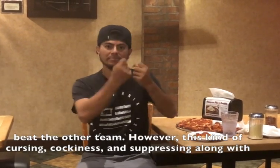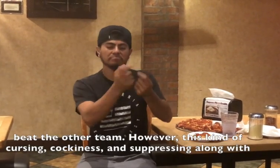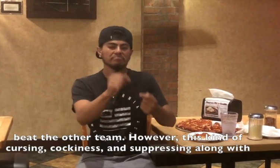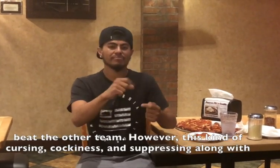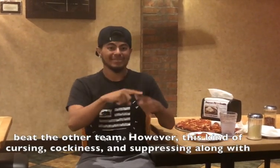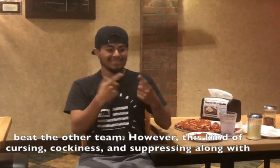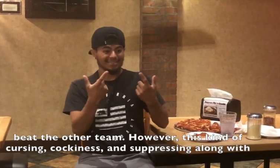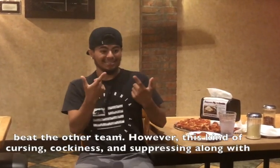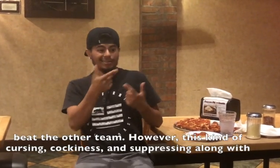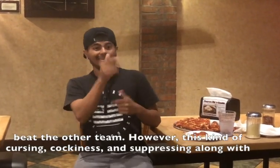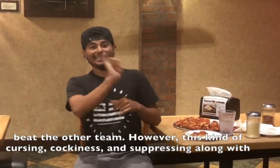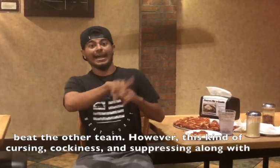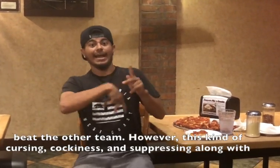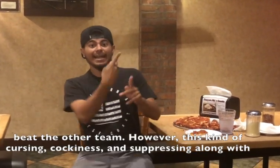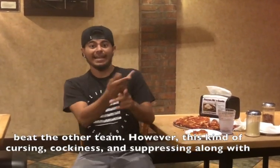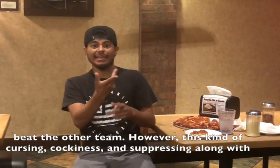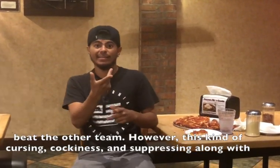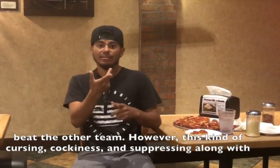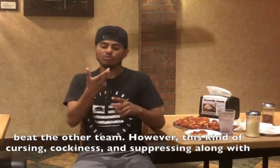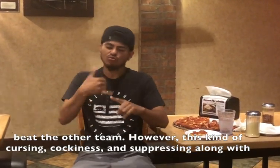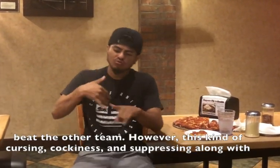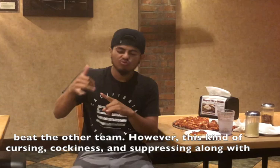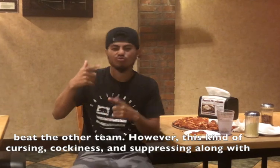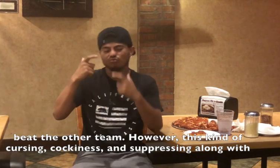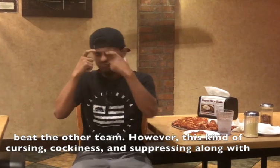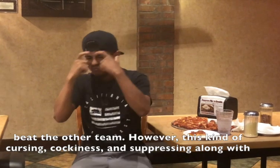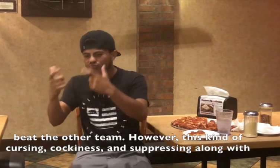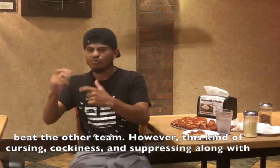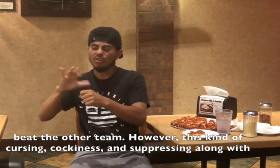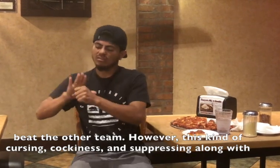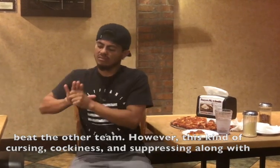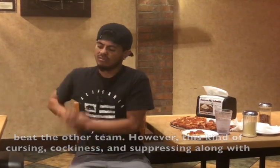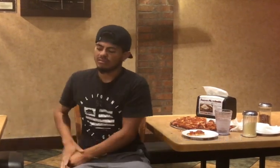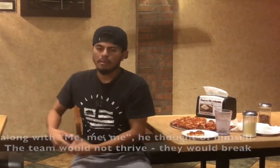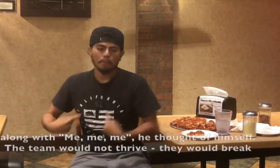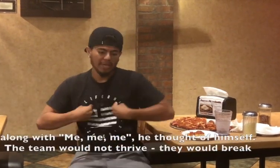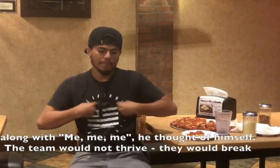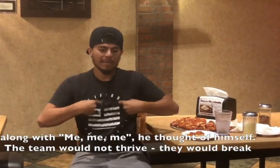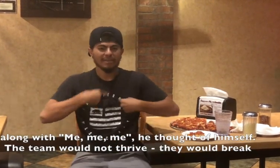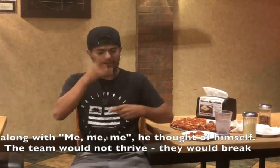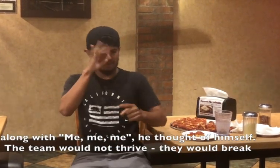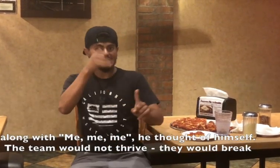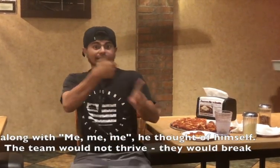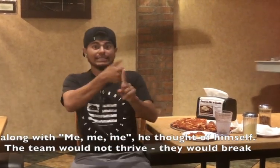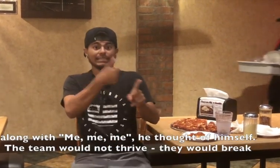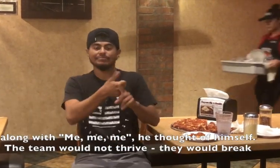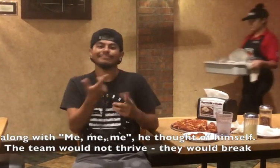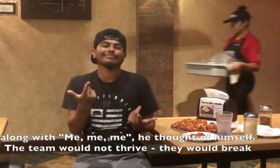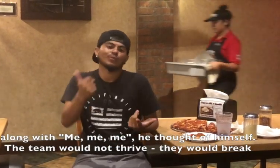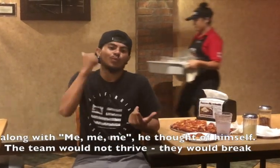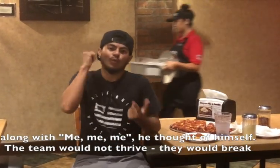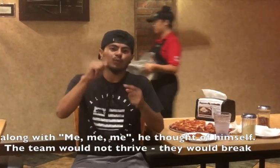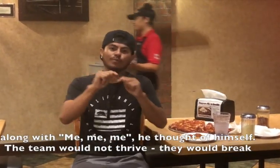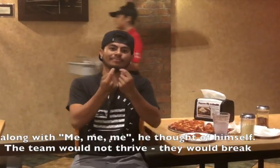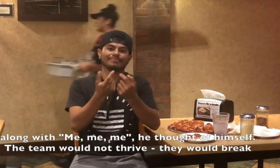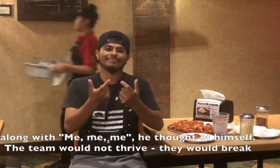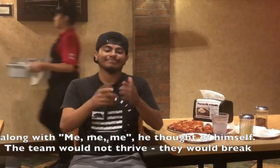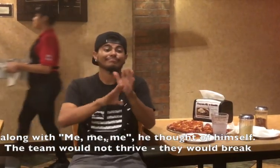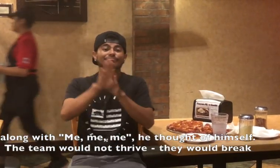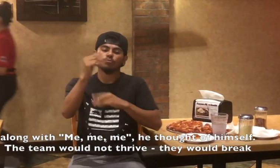other team. However, this kind of cursing, cockiness, and suppressing, along with me, he thought of himself. The